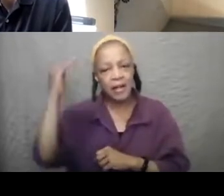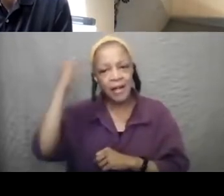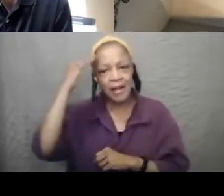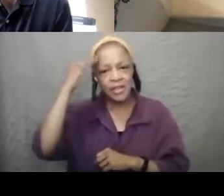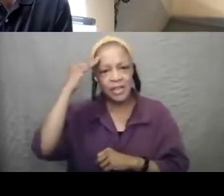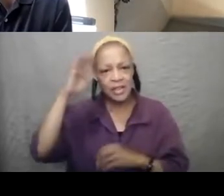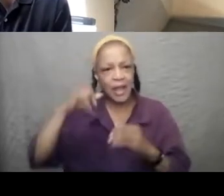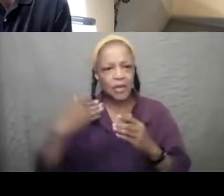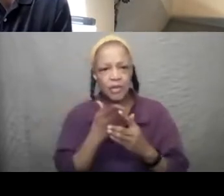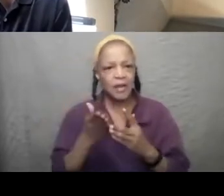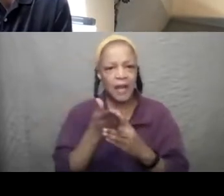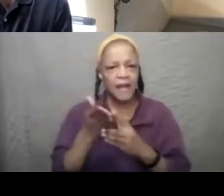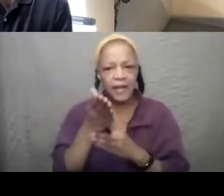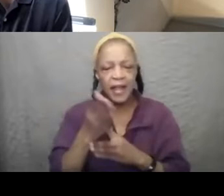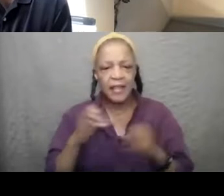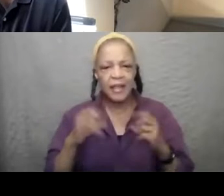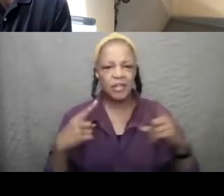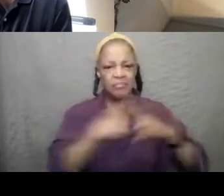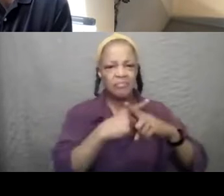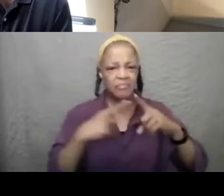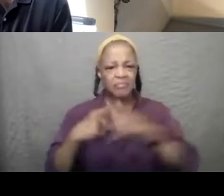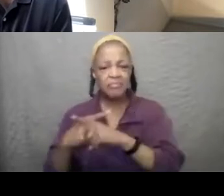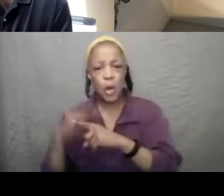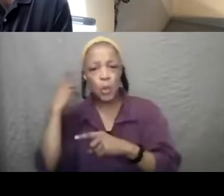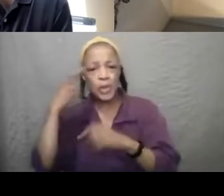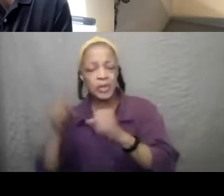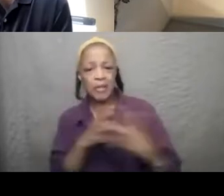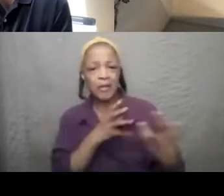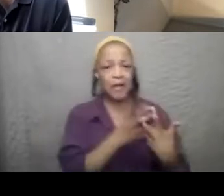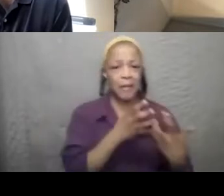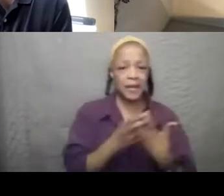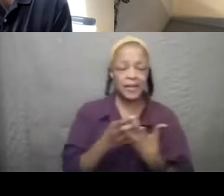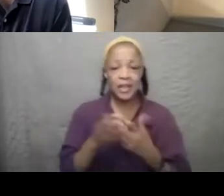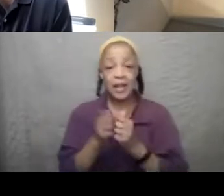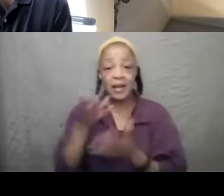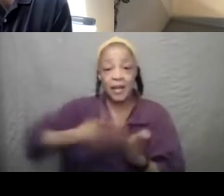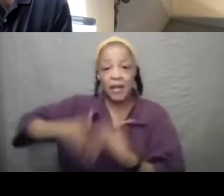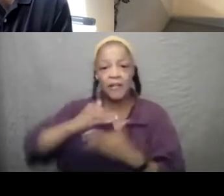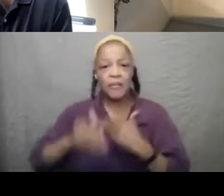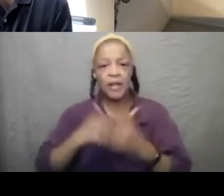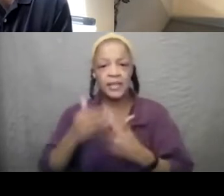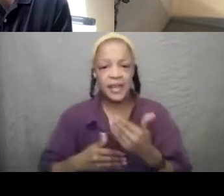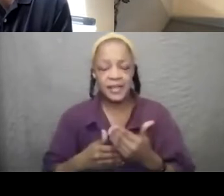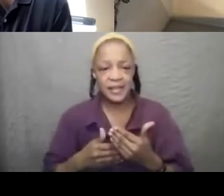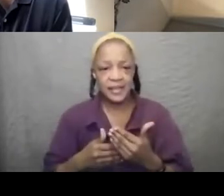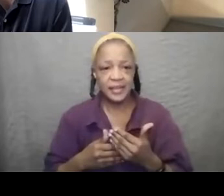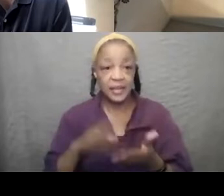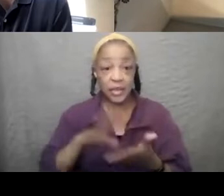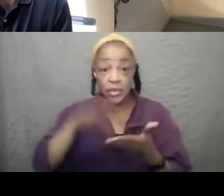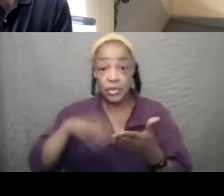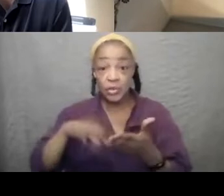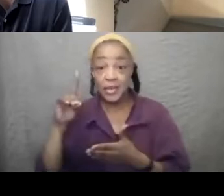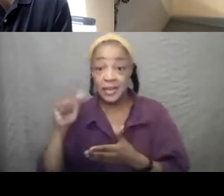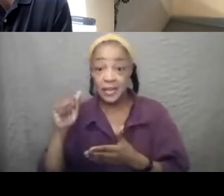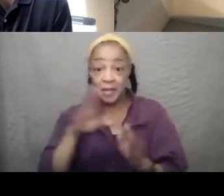educational contradictions of reasonable accommodation and interactive process? When students with disabilities encounter institutional